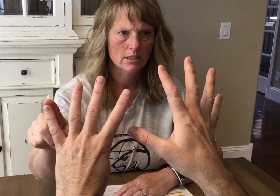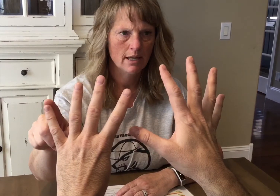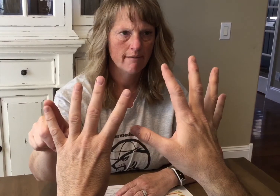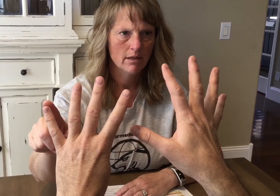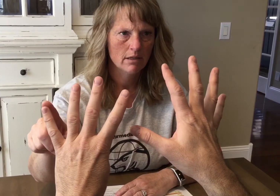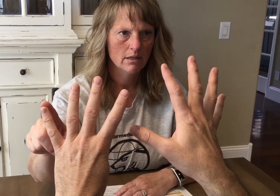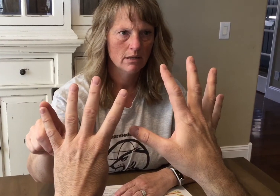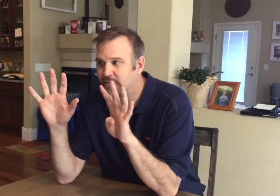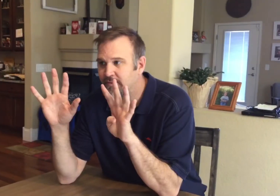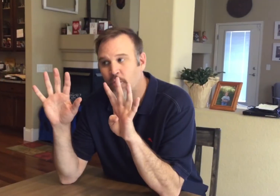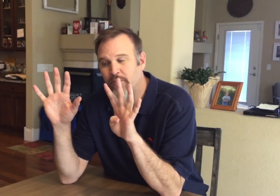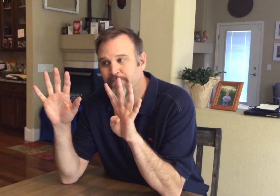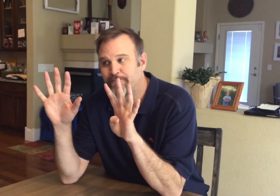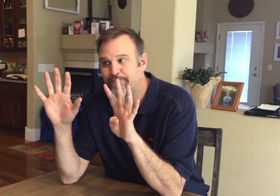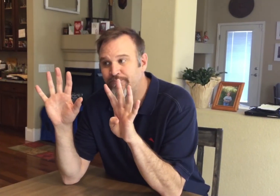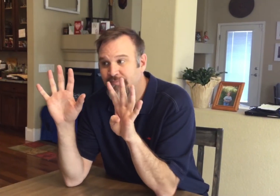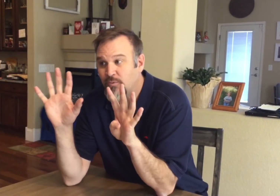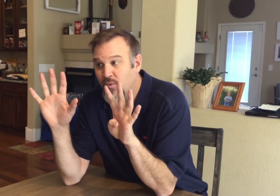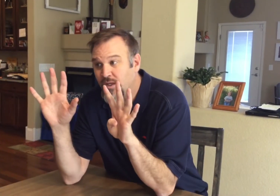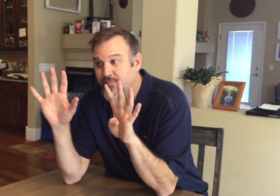1, 2, 3, 4, 5, 6, 7. Nope. Take away 1.